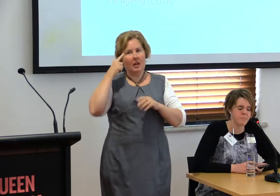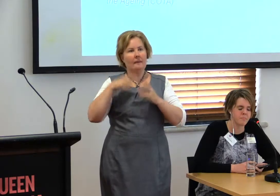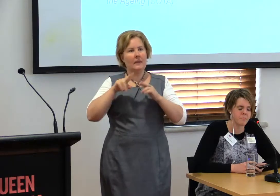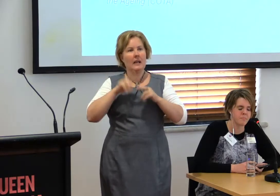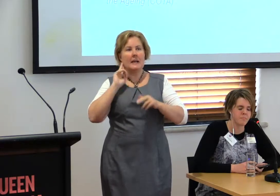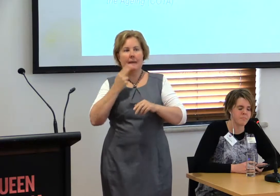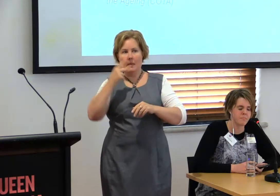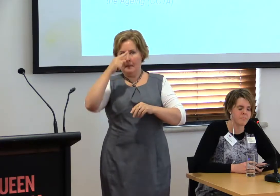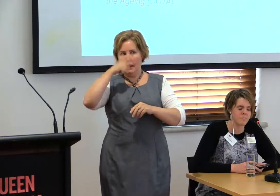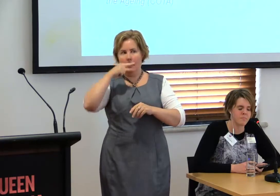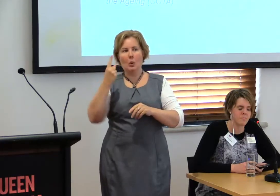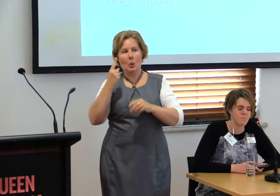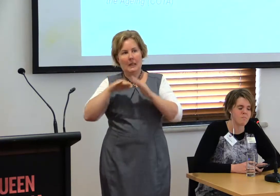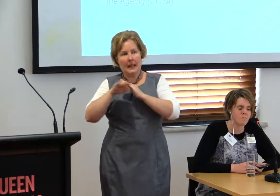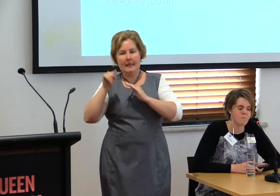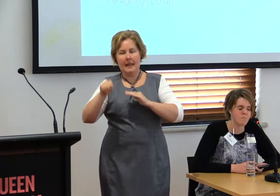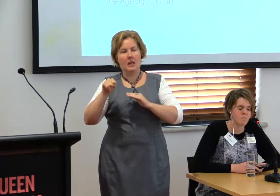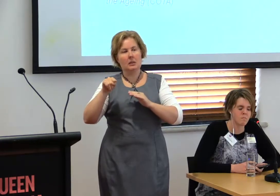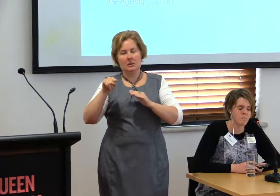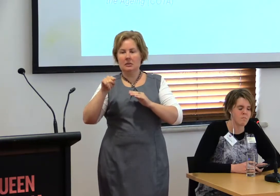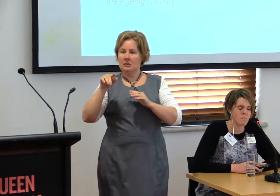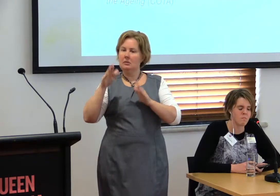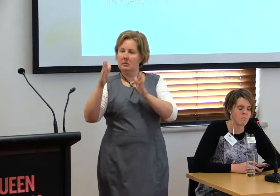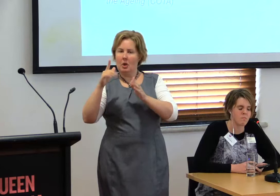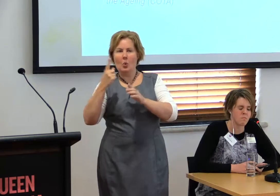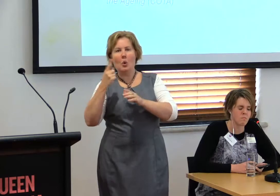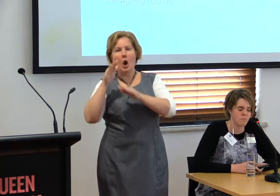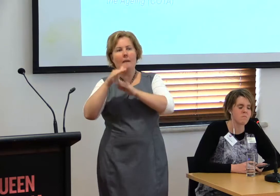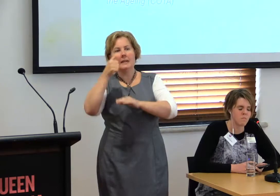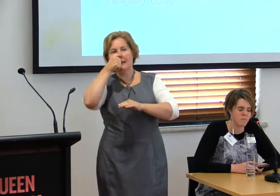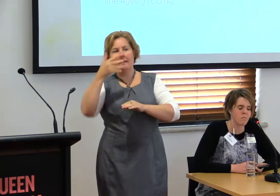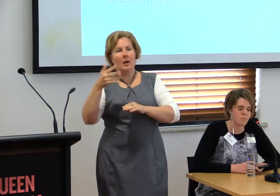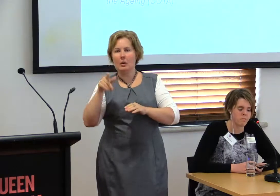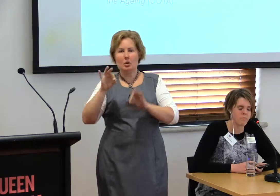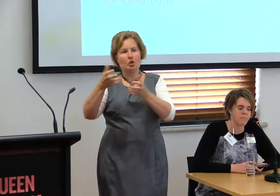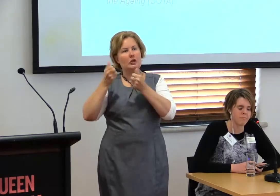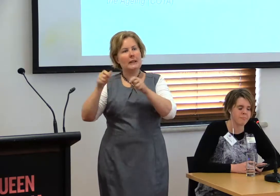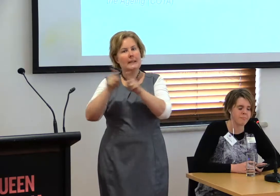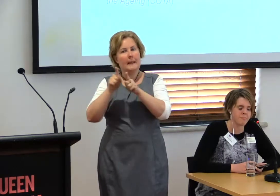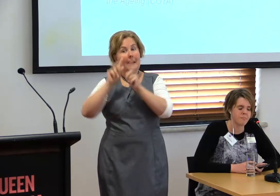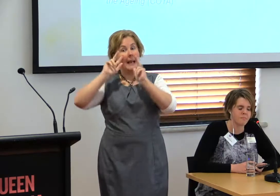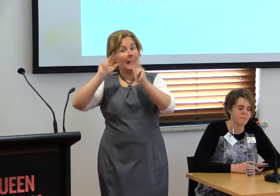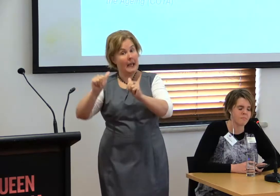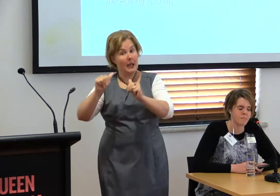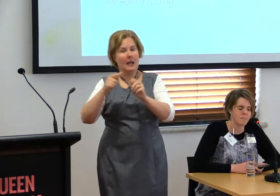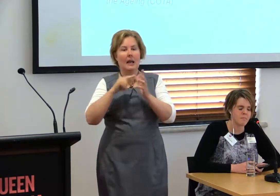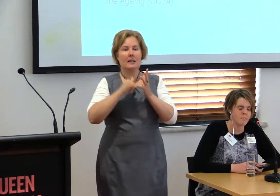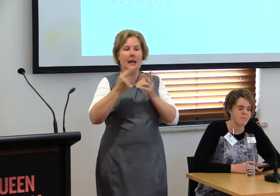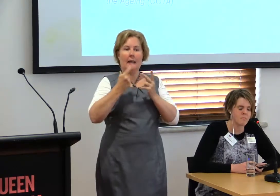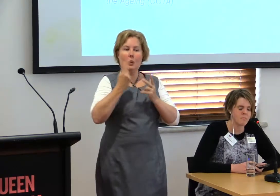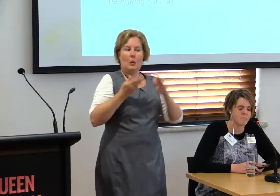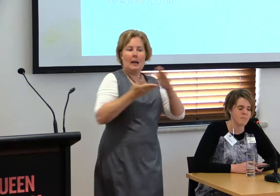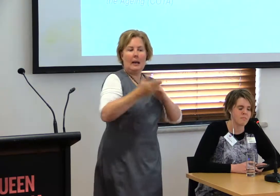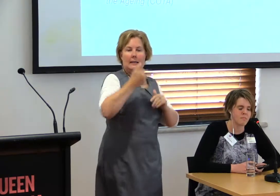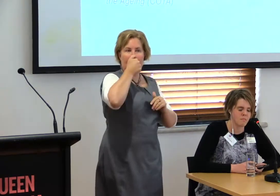people who are in that bracket of over 65, they're not receiving the same care as others who are under 65